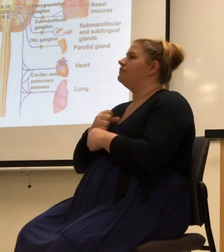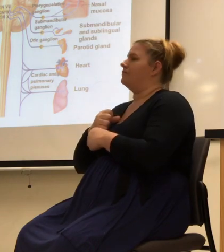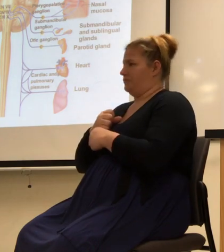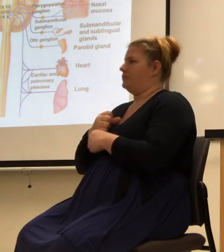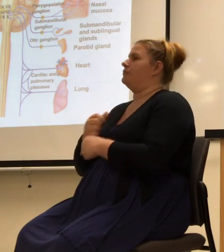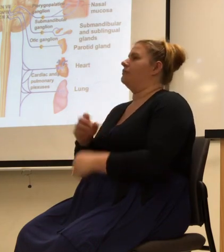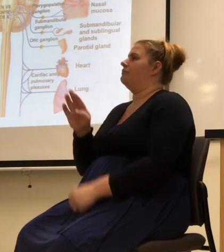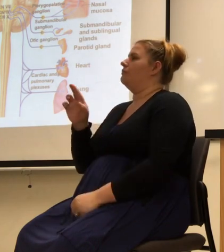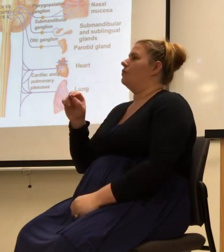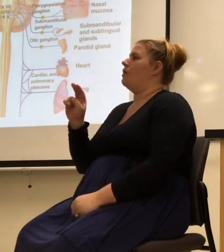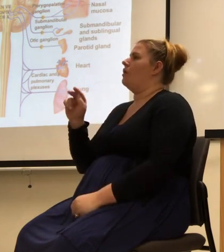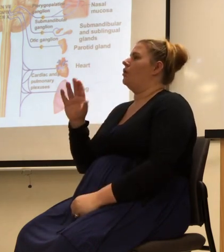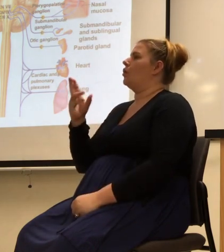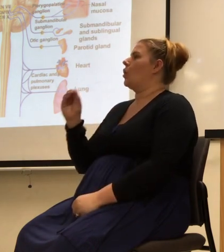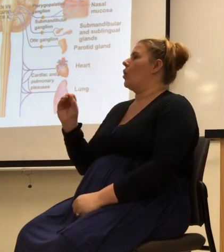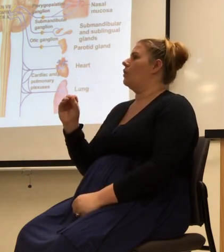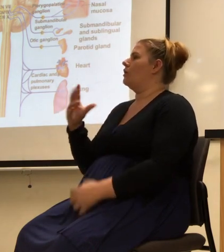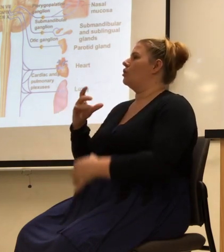Bronchoconstrict.